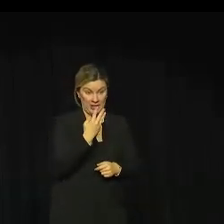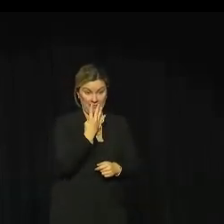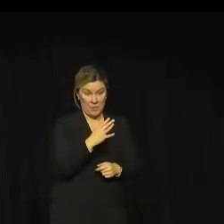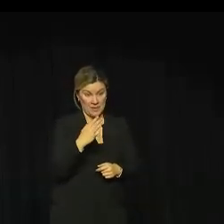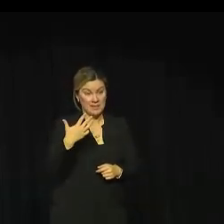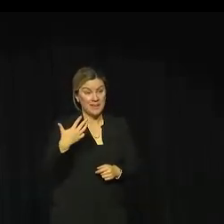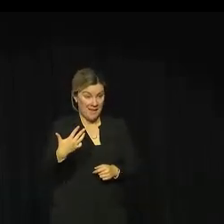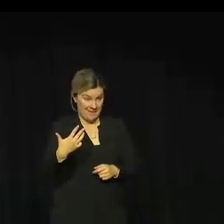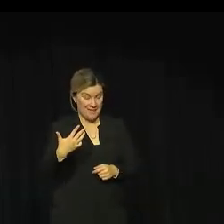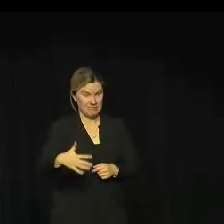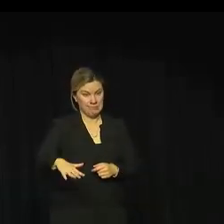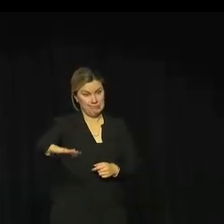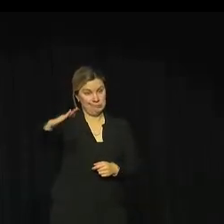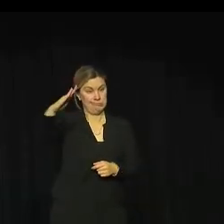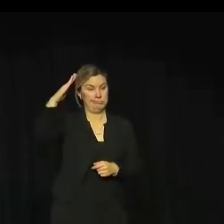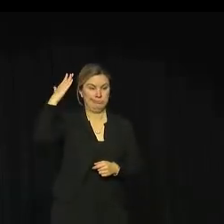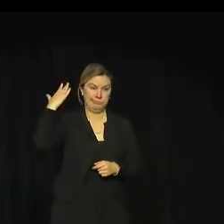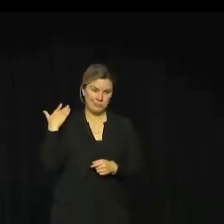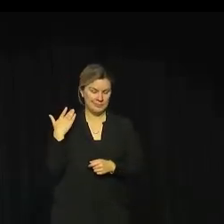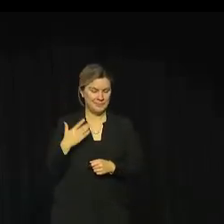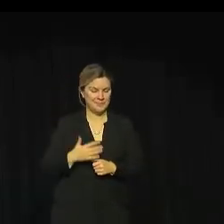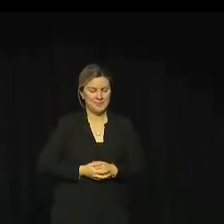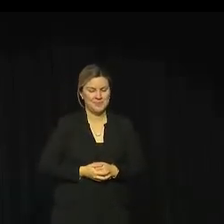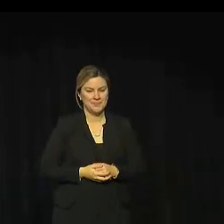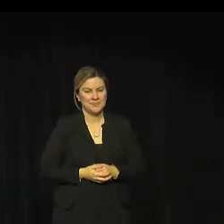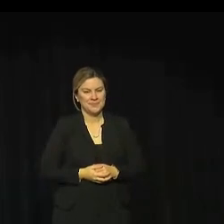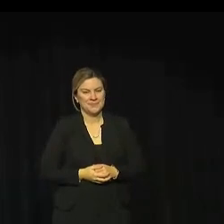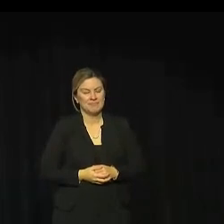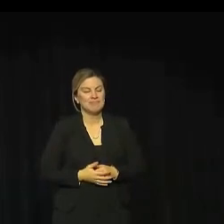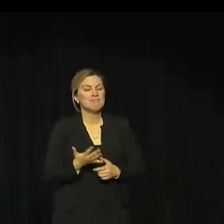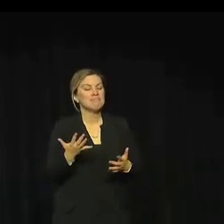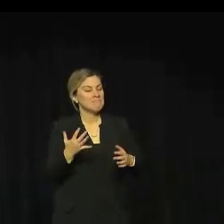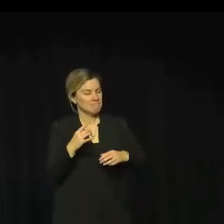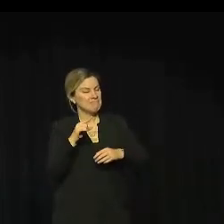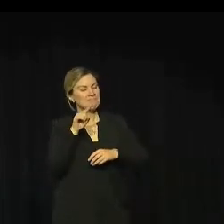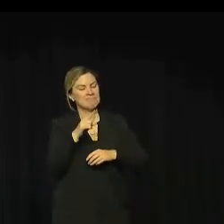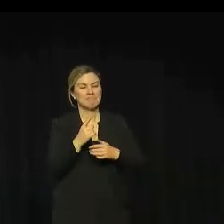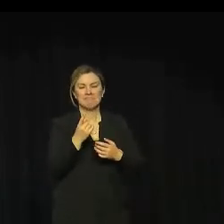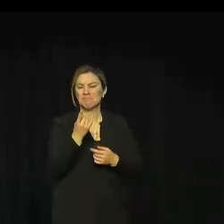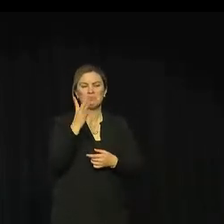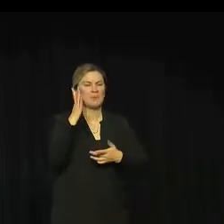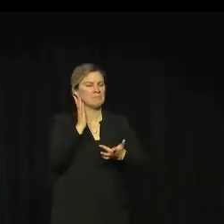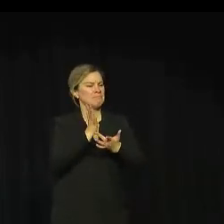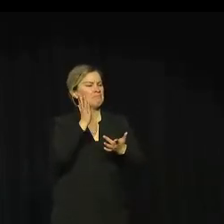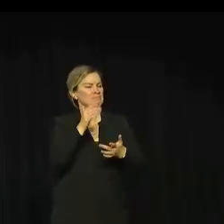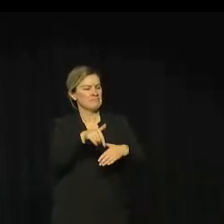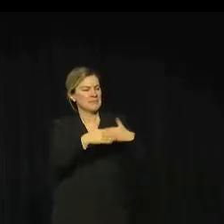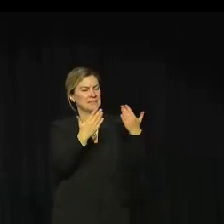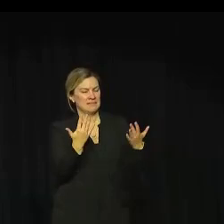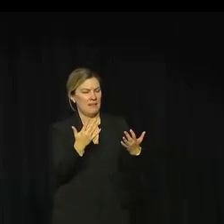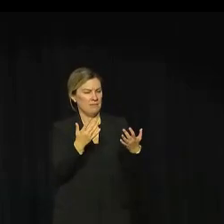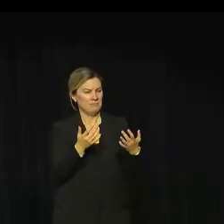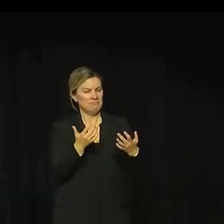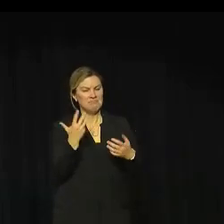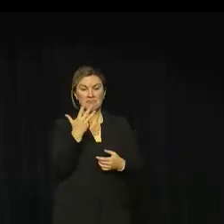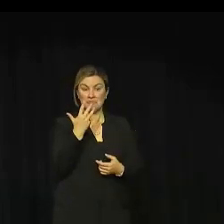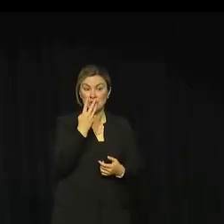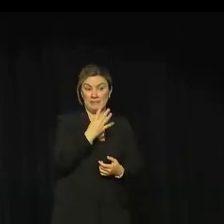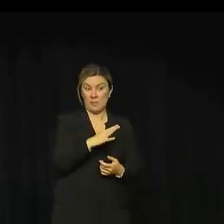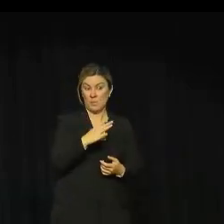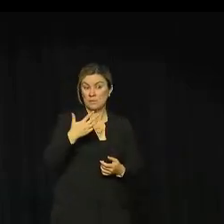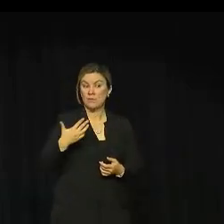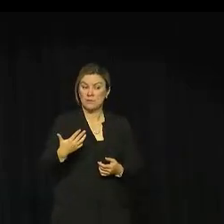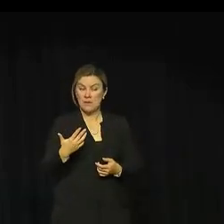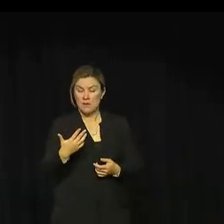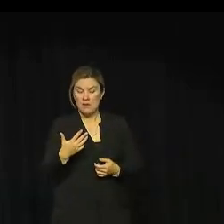ago. But on a certain day, early in 49, he gave all of